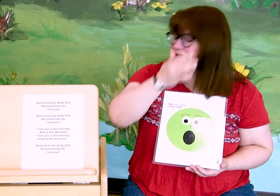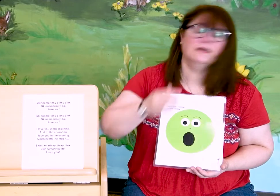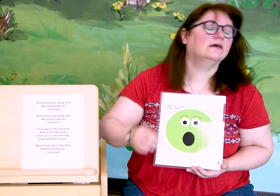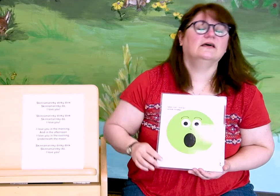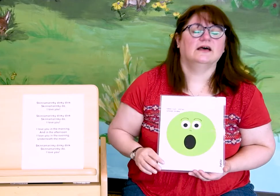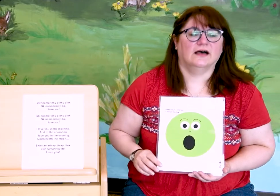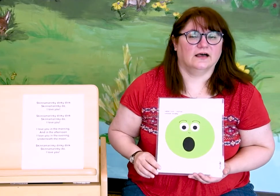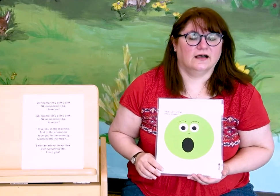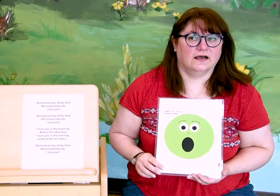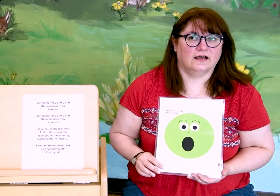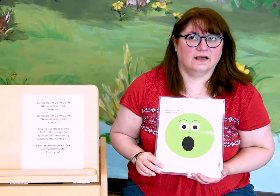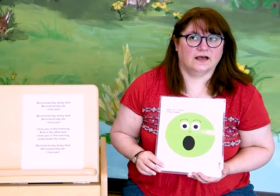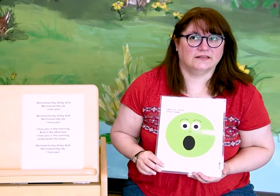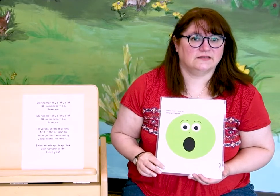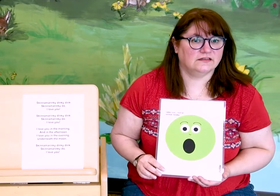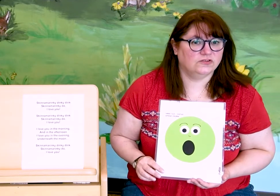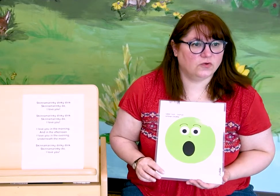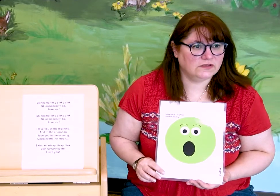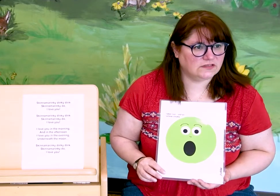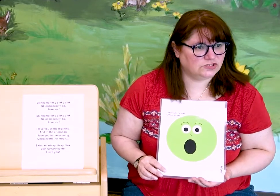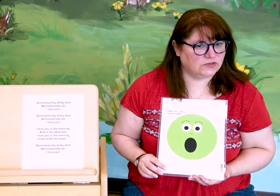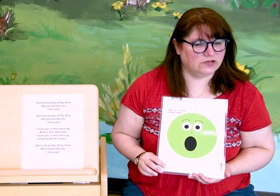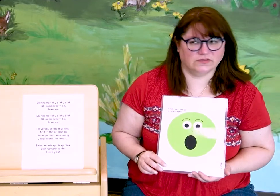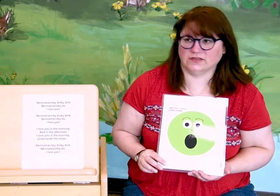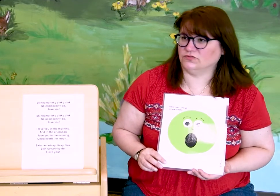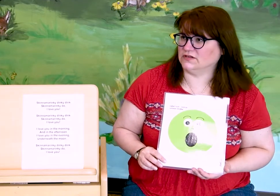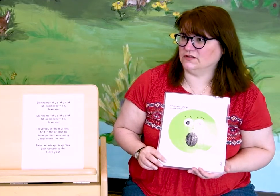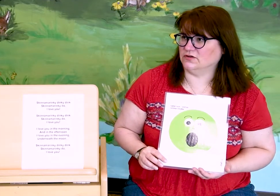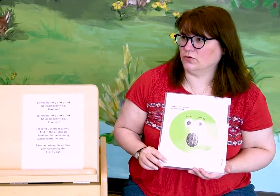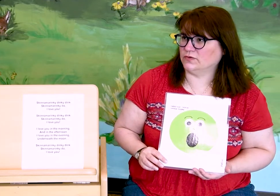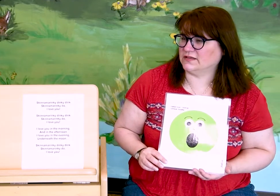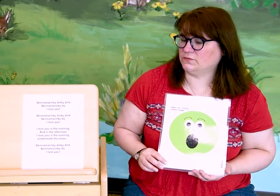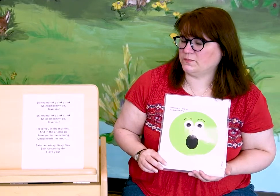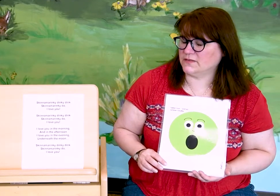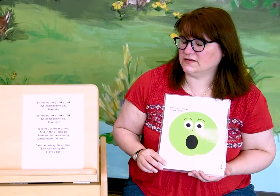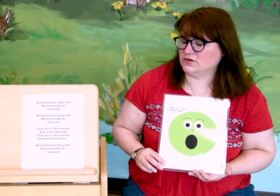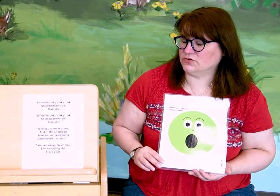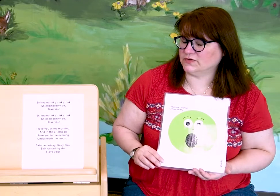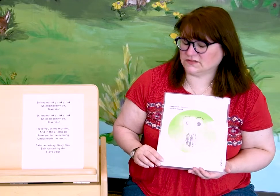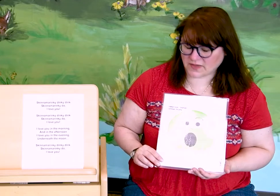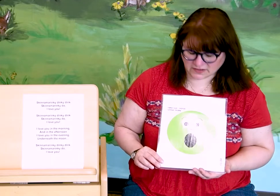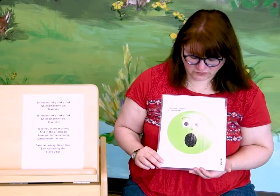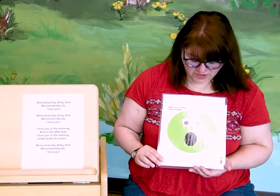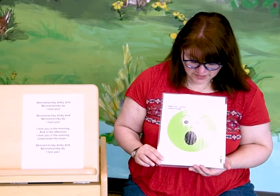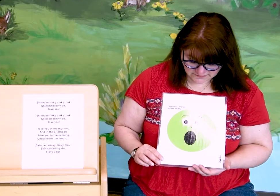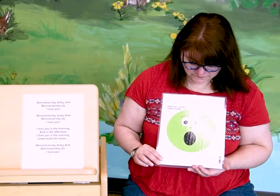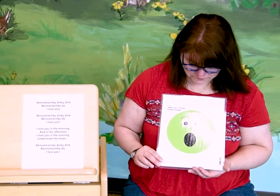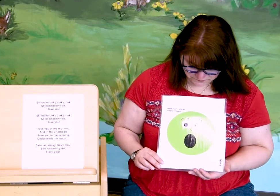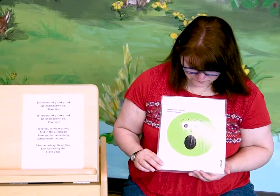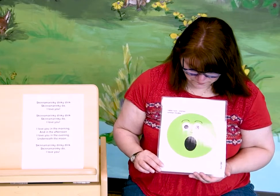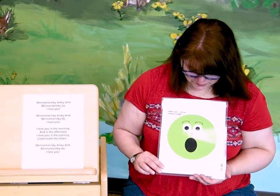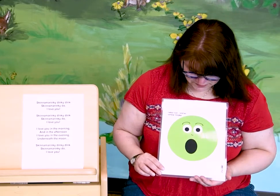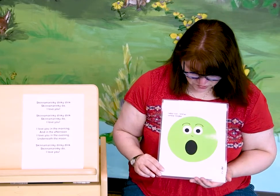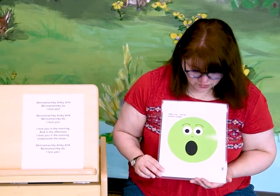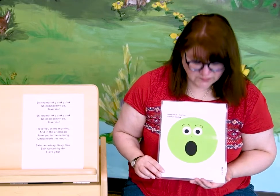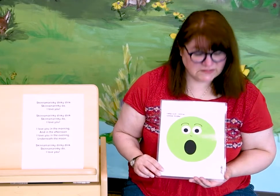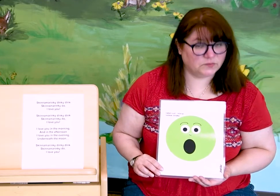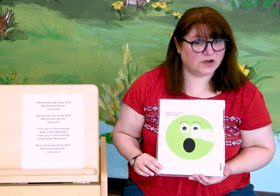a sudden noise that you hear that you didn't know to expect, right? You can make surprise